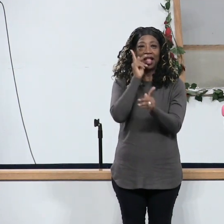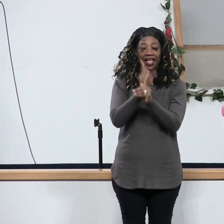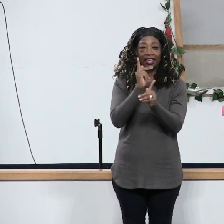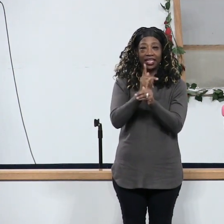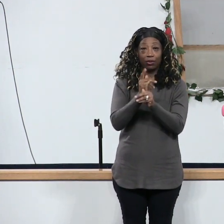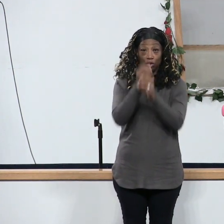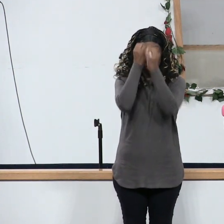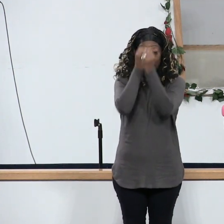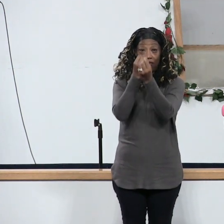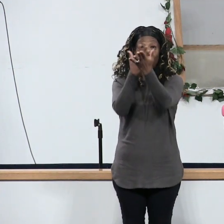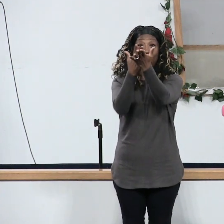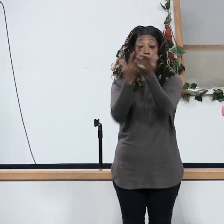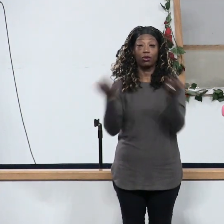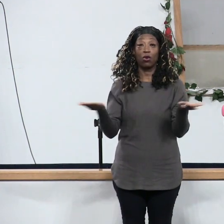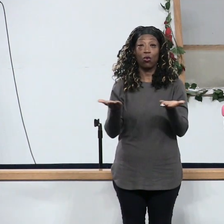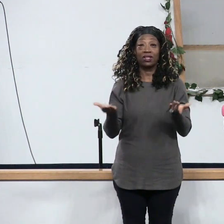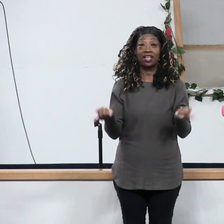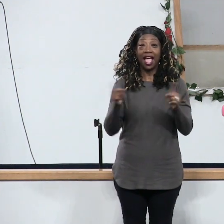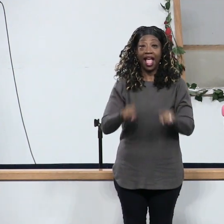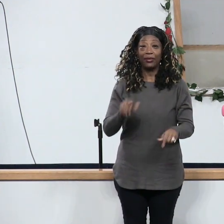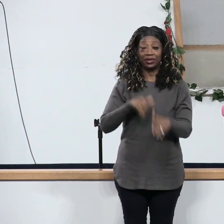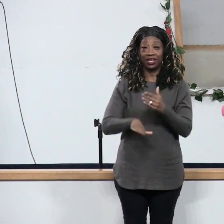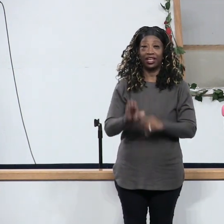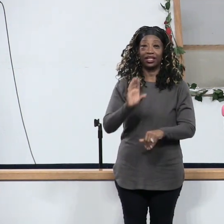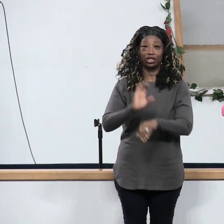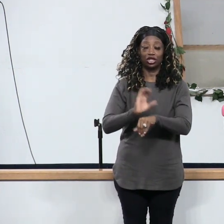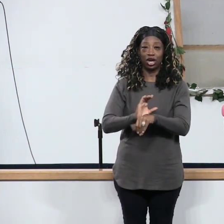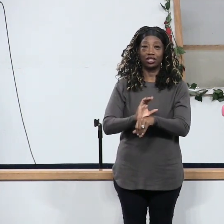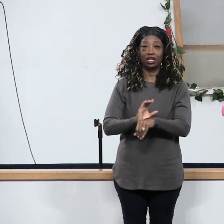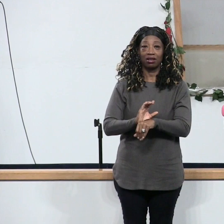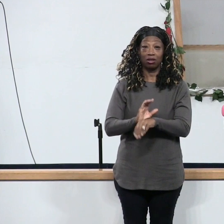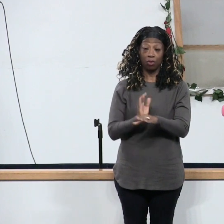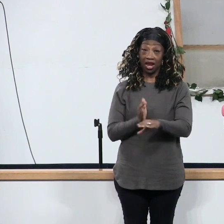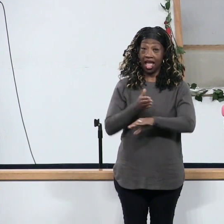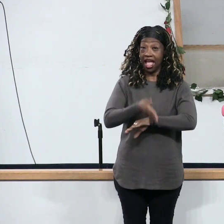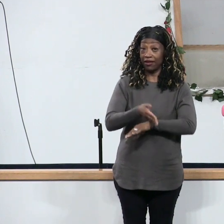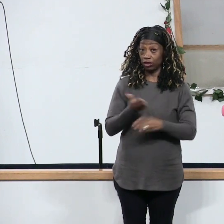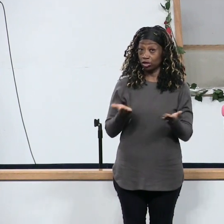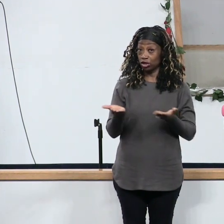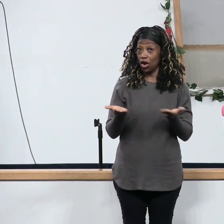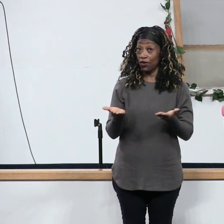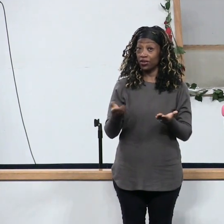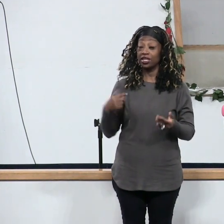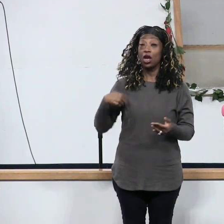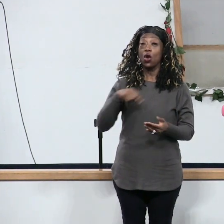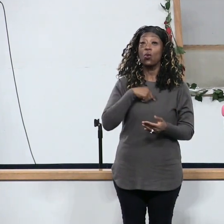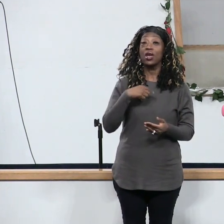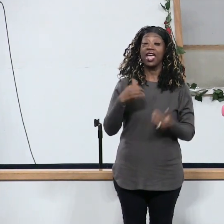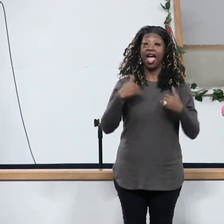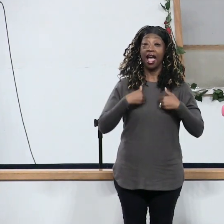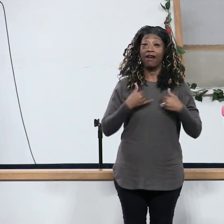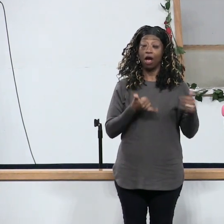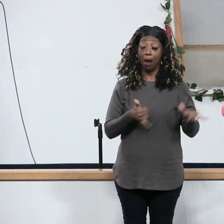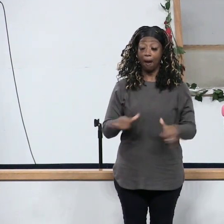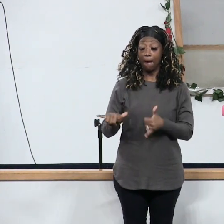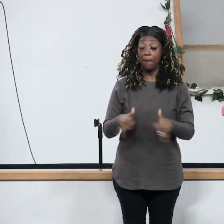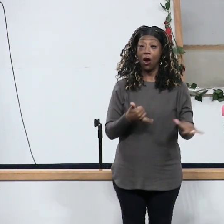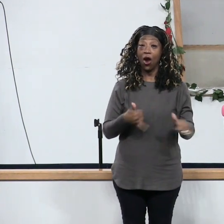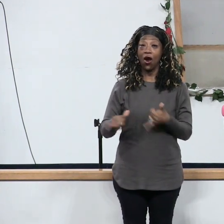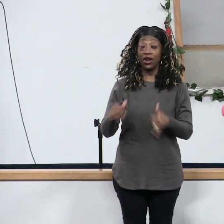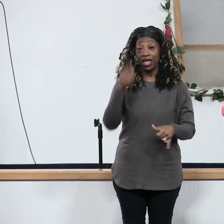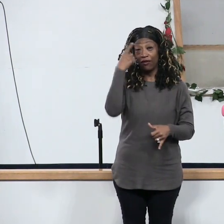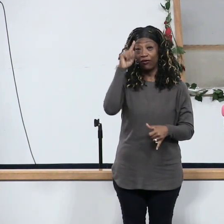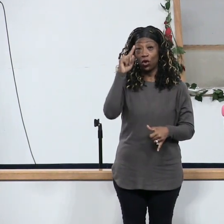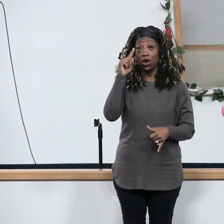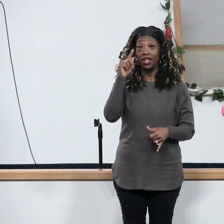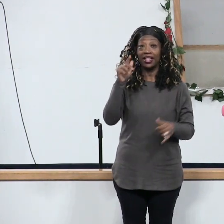going on in the church. Hey, listen, this right after service, we have a party for the kids with the Angel